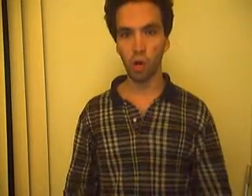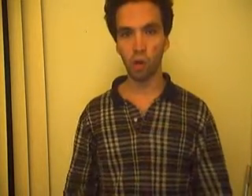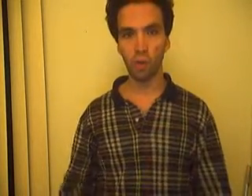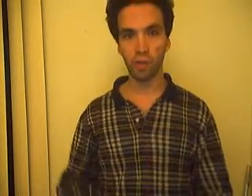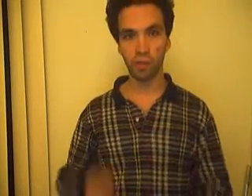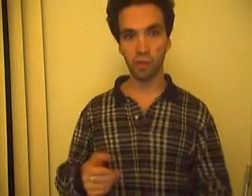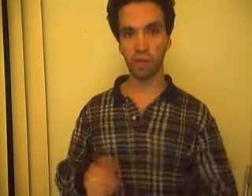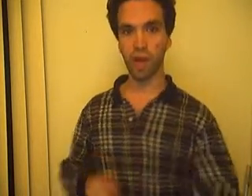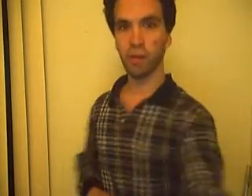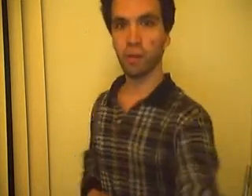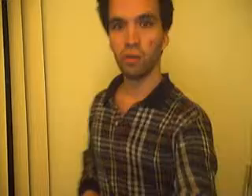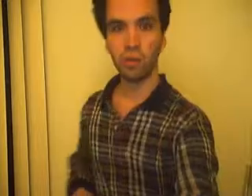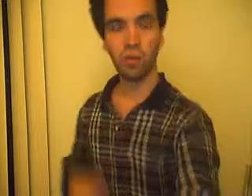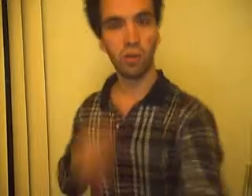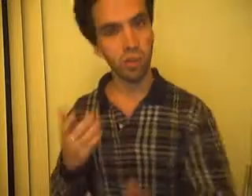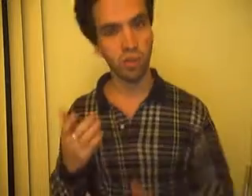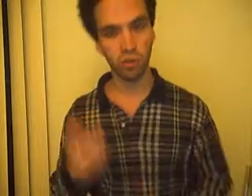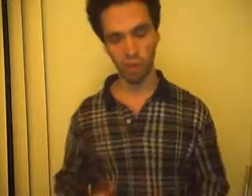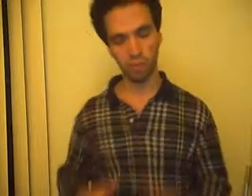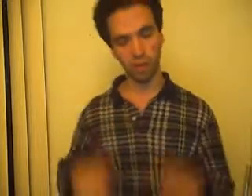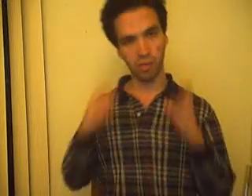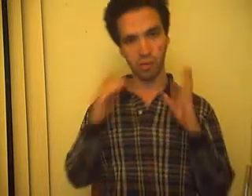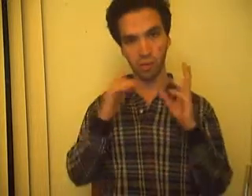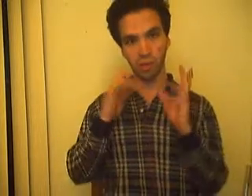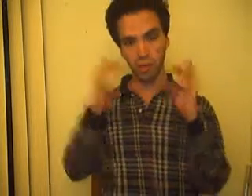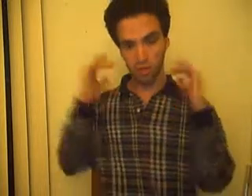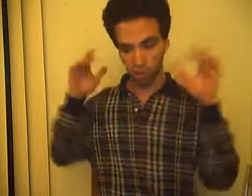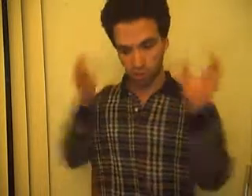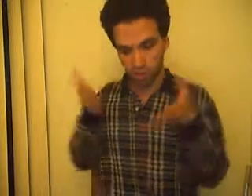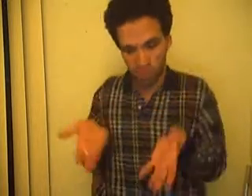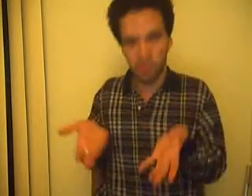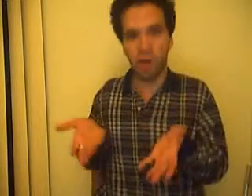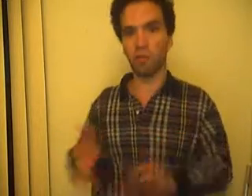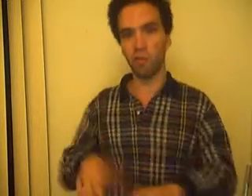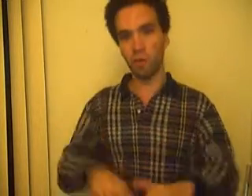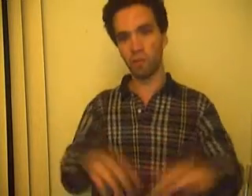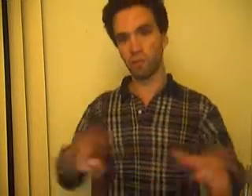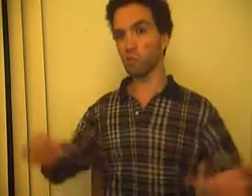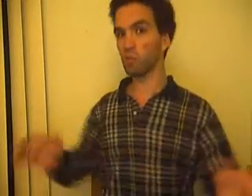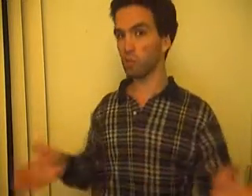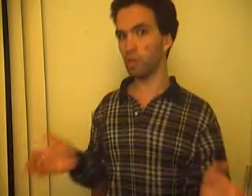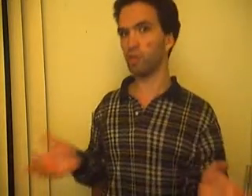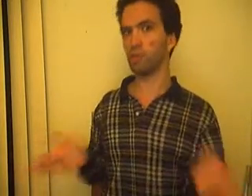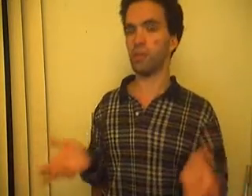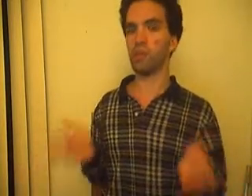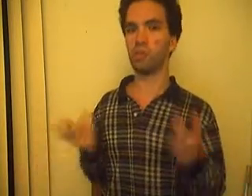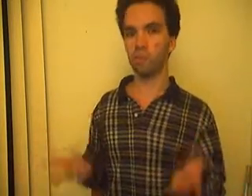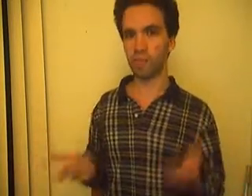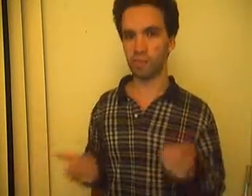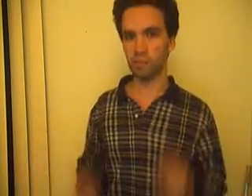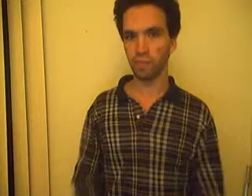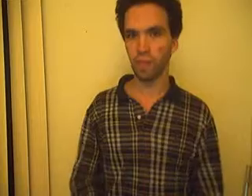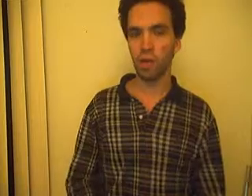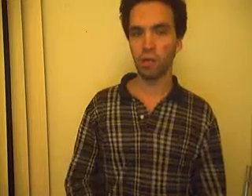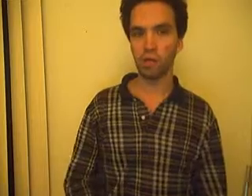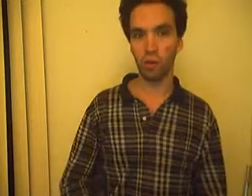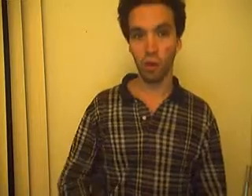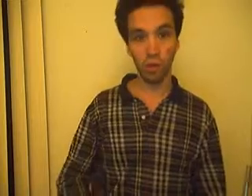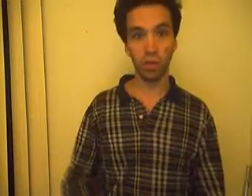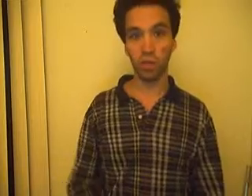So instead of that, you don't need to do that because it's already there. You've already positioned it in the signing space. So all you need to